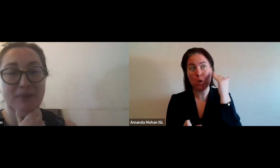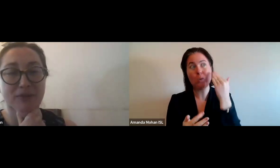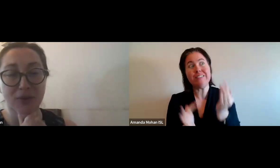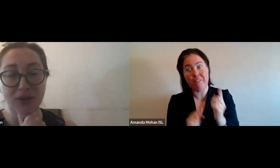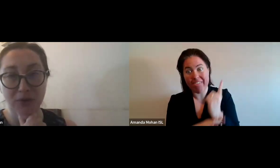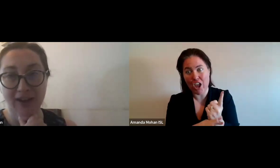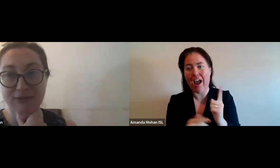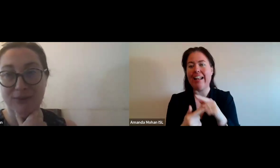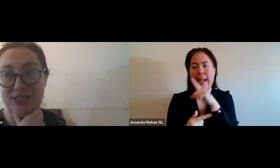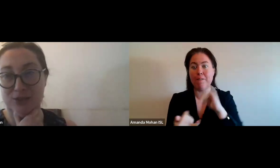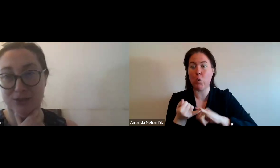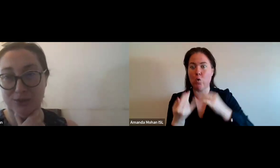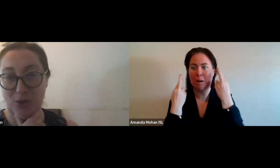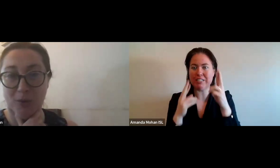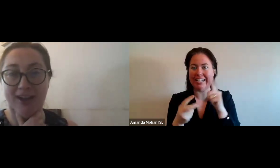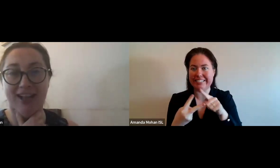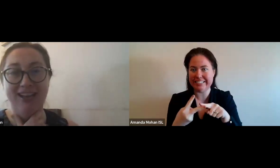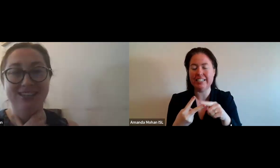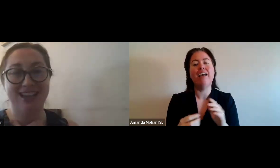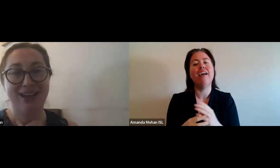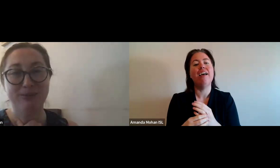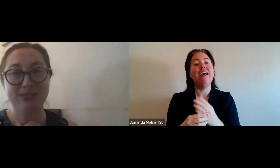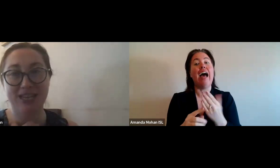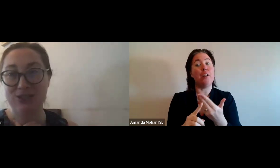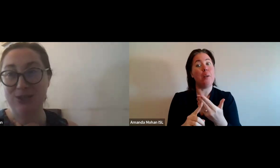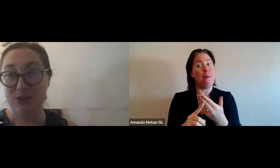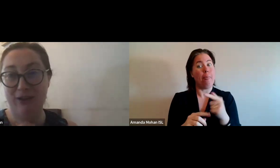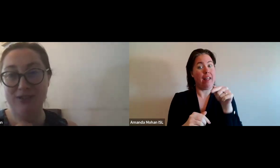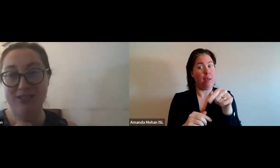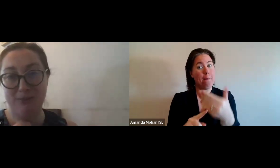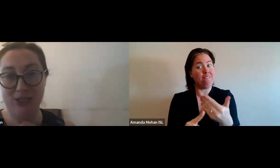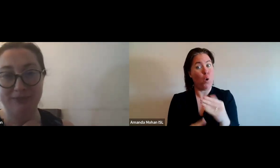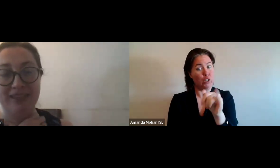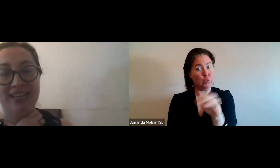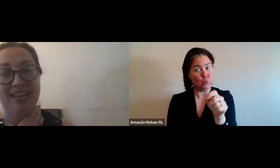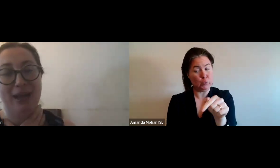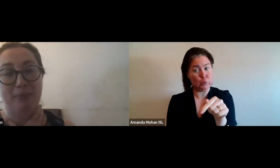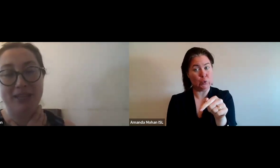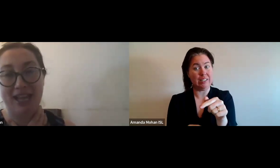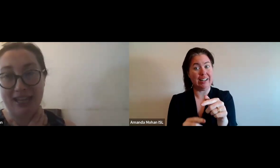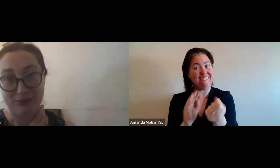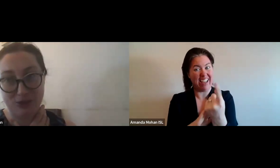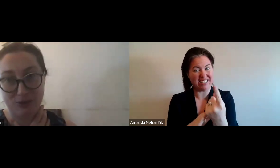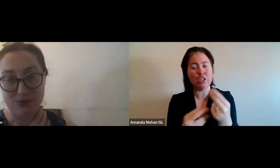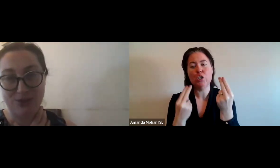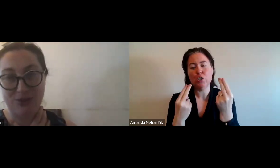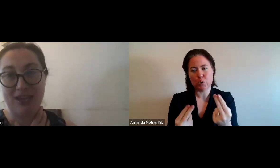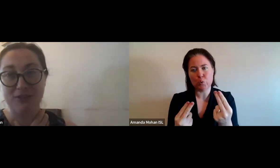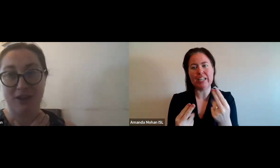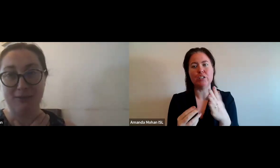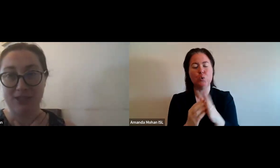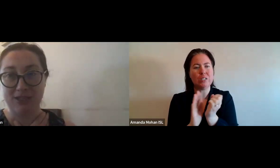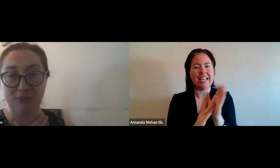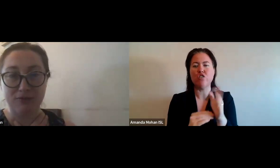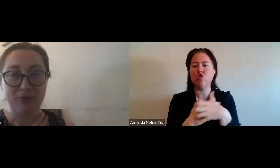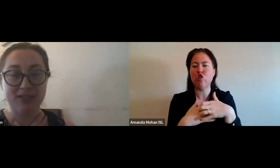And then before you arrive, we need you to do your homework and send us your draft submission by the 8th of June so that we